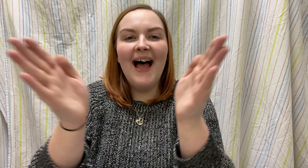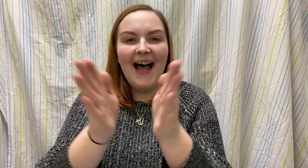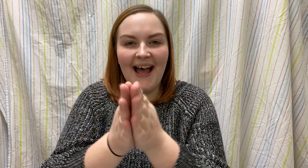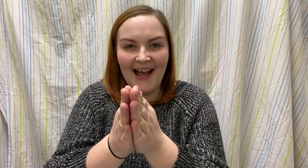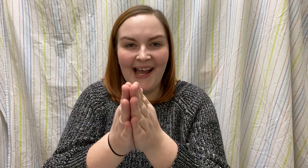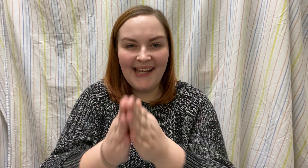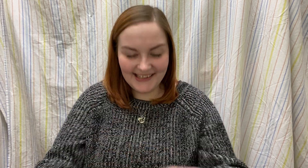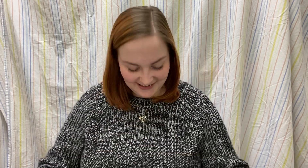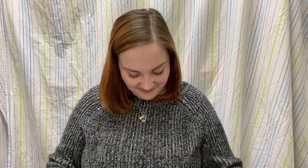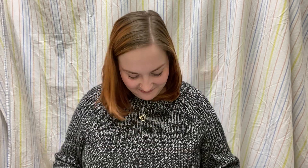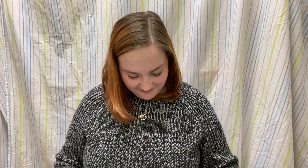hi.